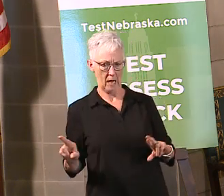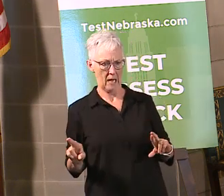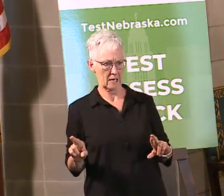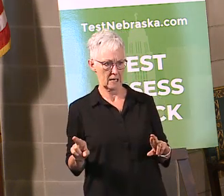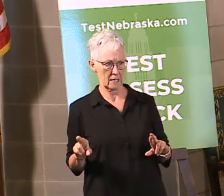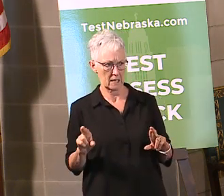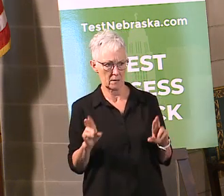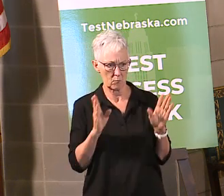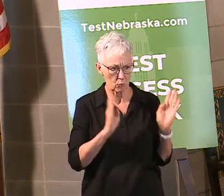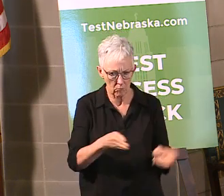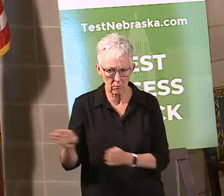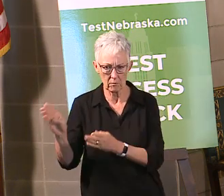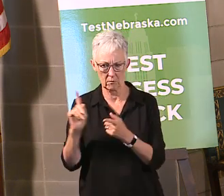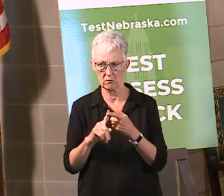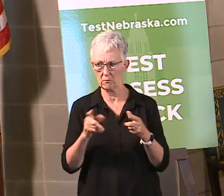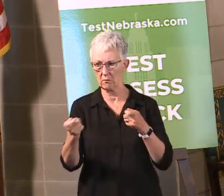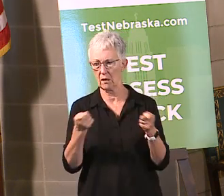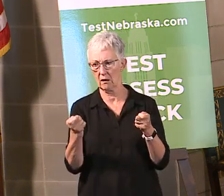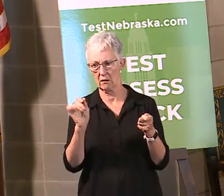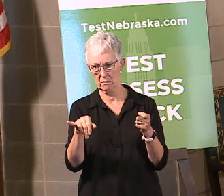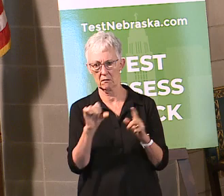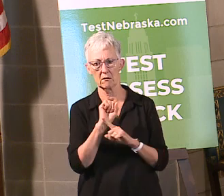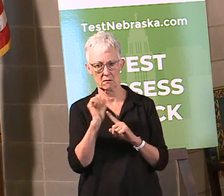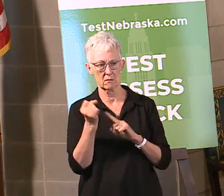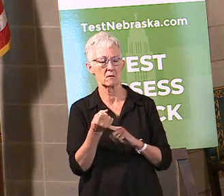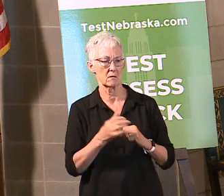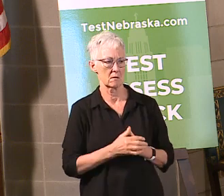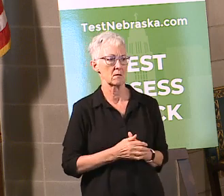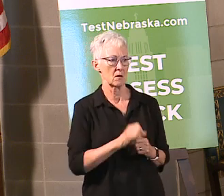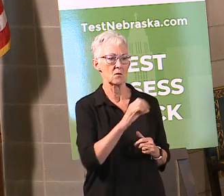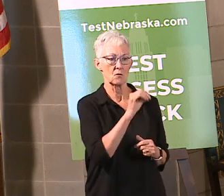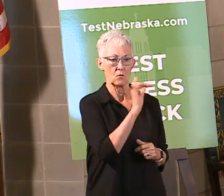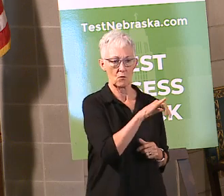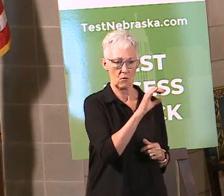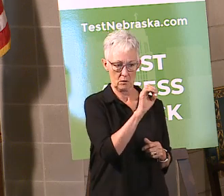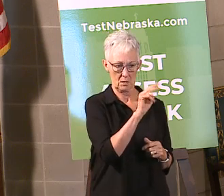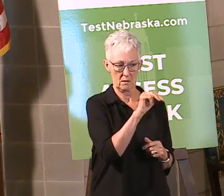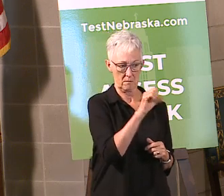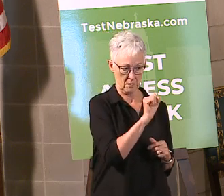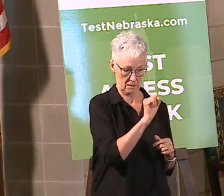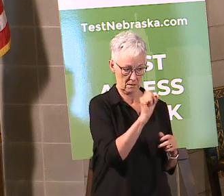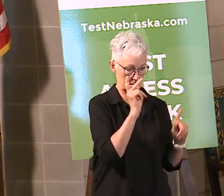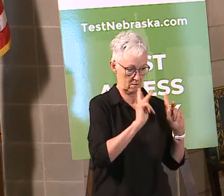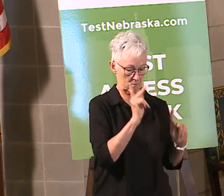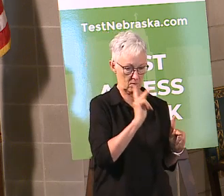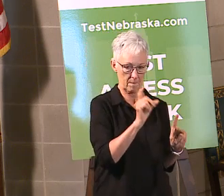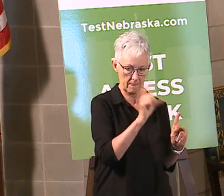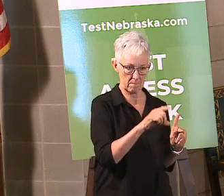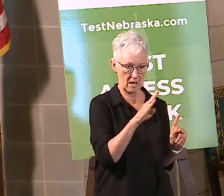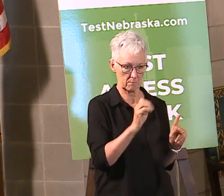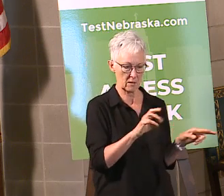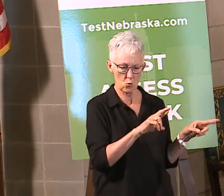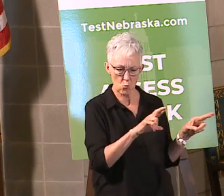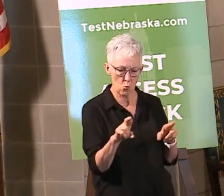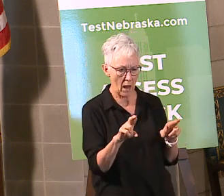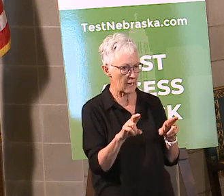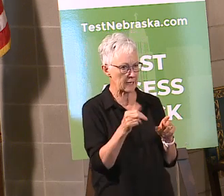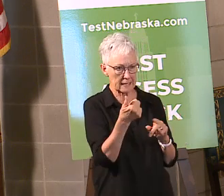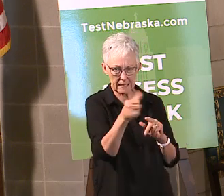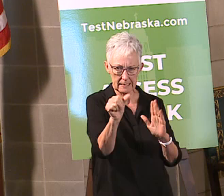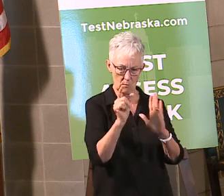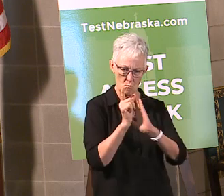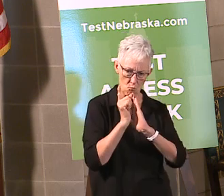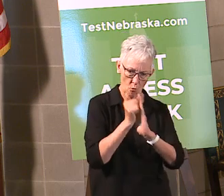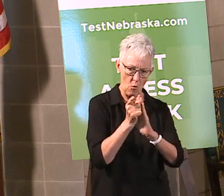dedicated maintenance personnel to keep those ambulances and aircrafts at mission readiness. There are then ambulance drivers